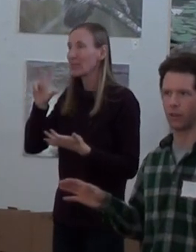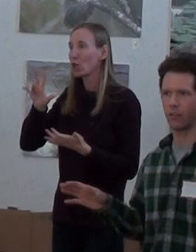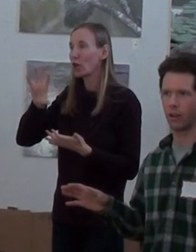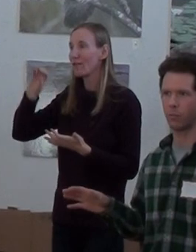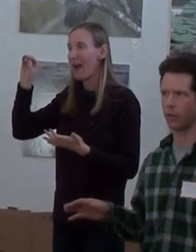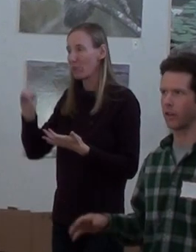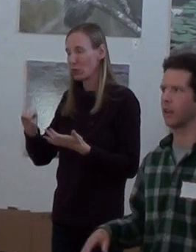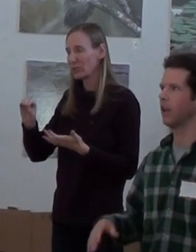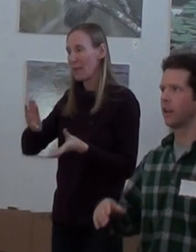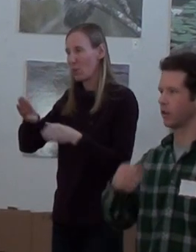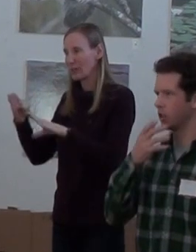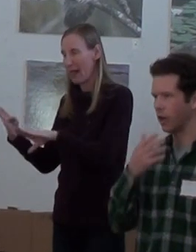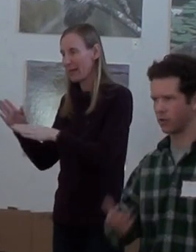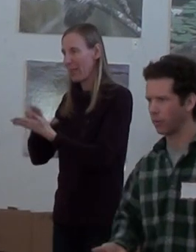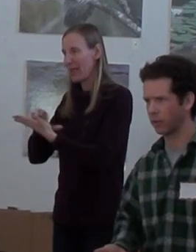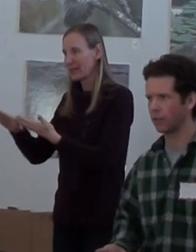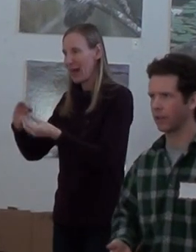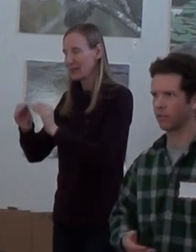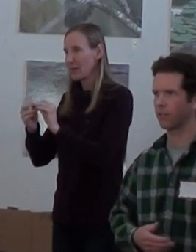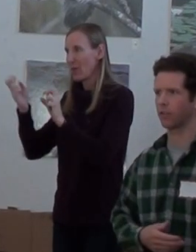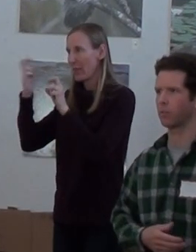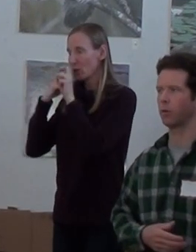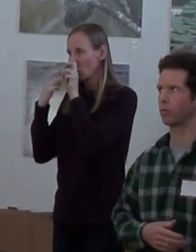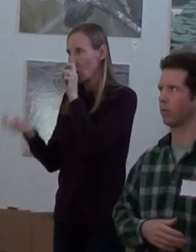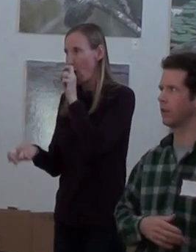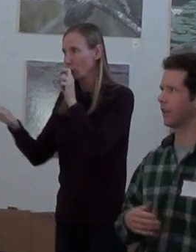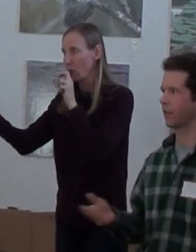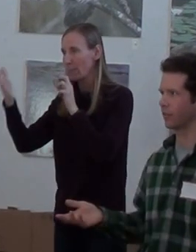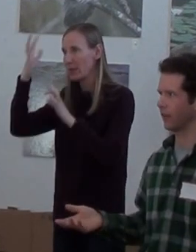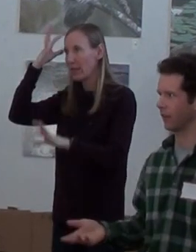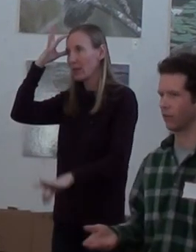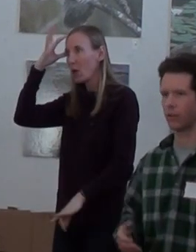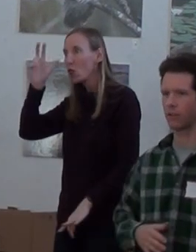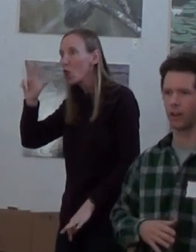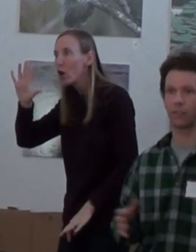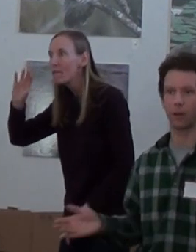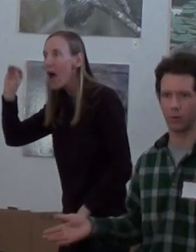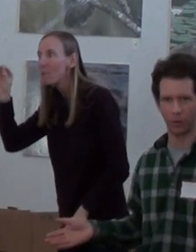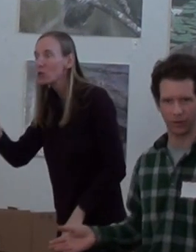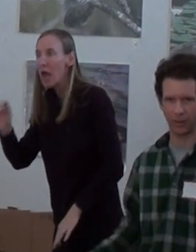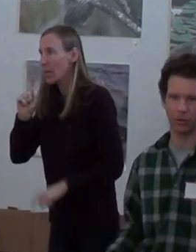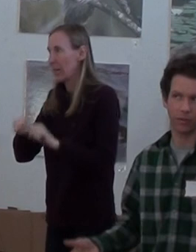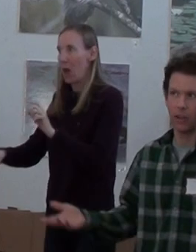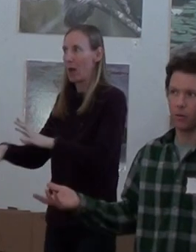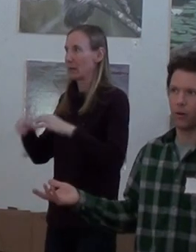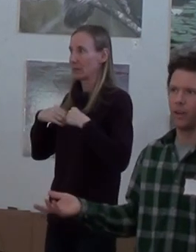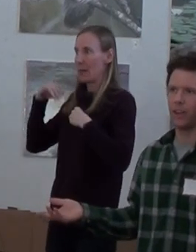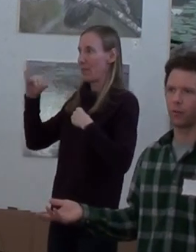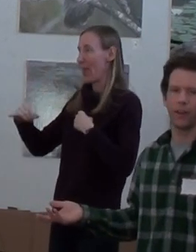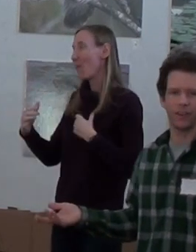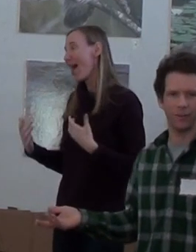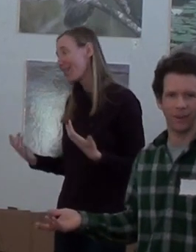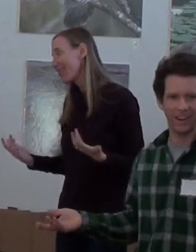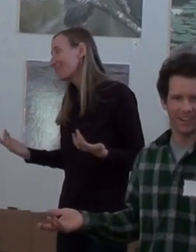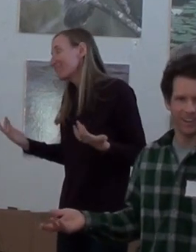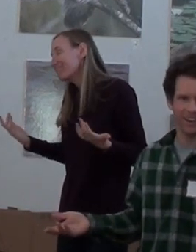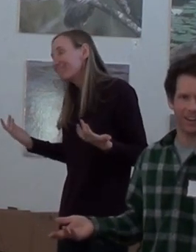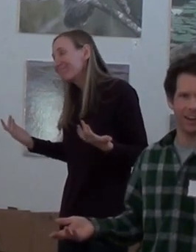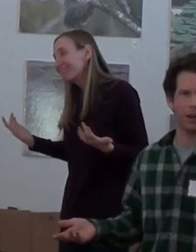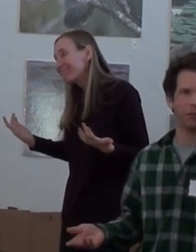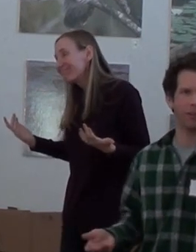tell them it's a nice number, their jaw drops, and they think it's just the most ridiculous thing, because that's unacceptable to them. Well, it's relative,